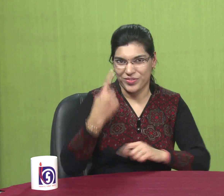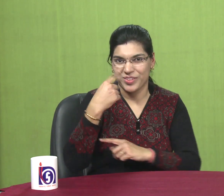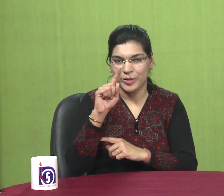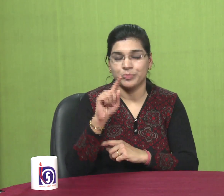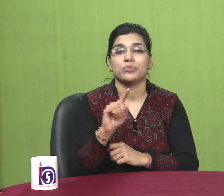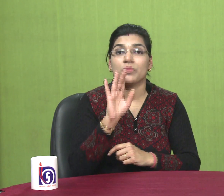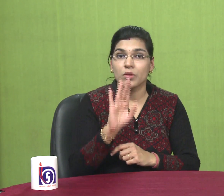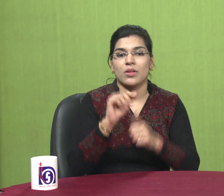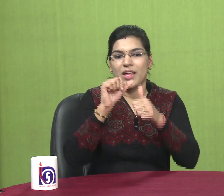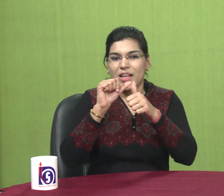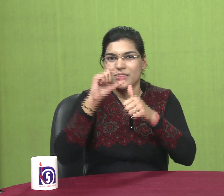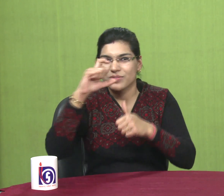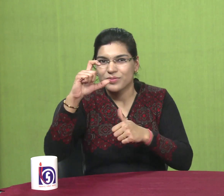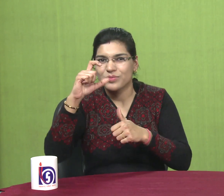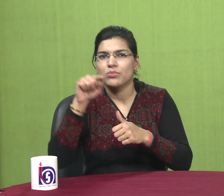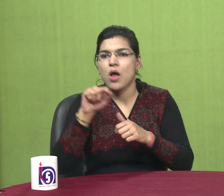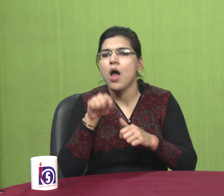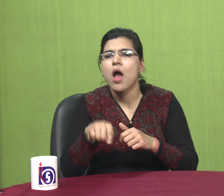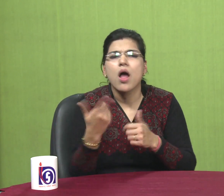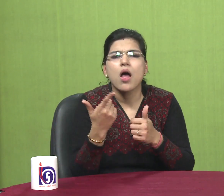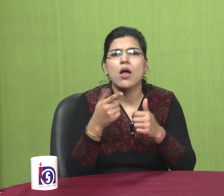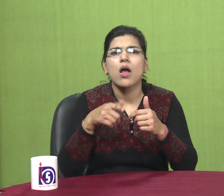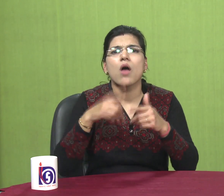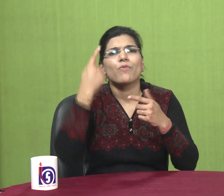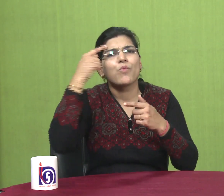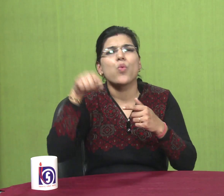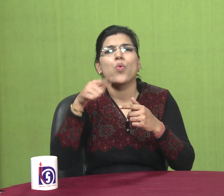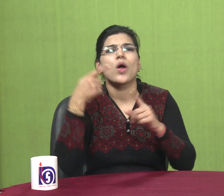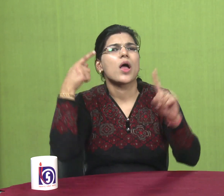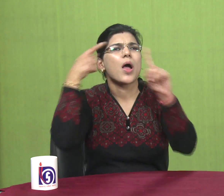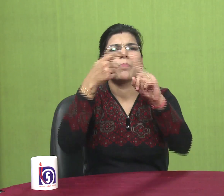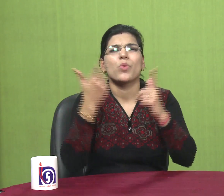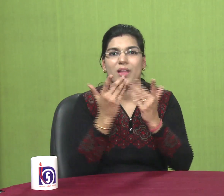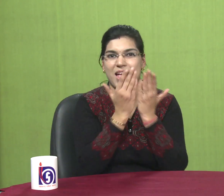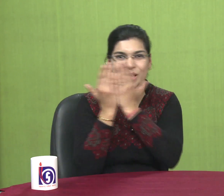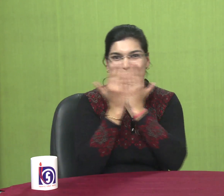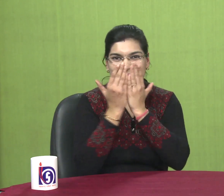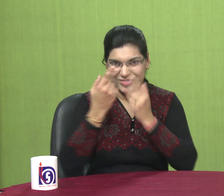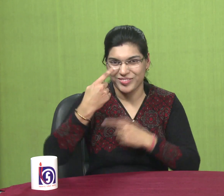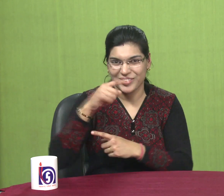the description that has been given about www and NIOS and AC and